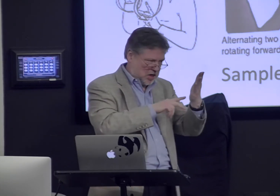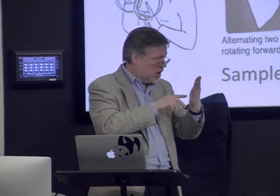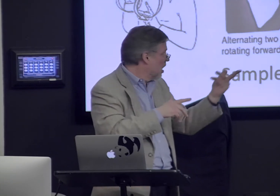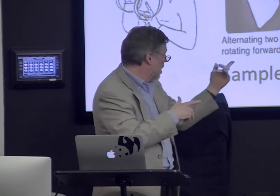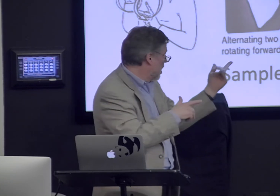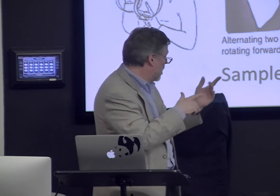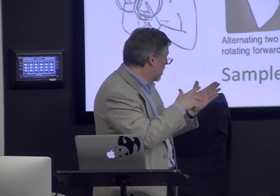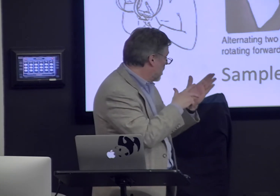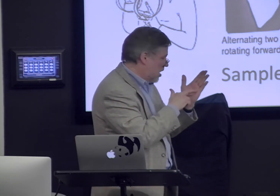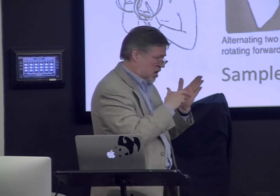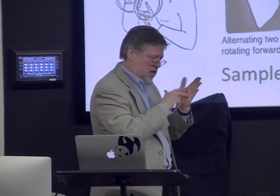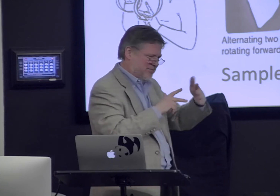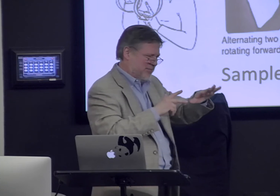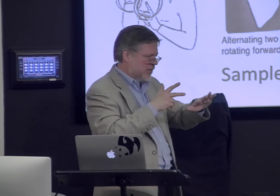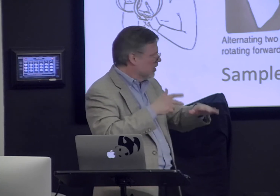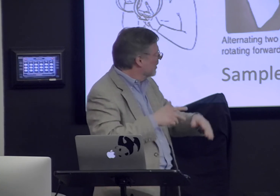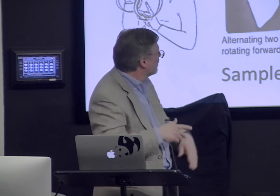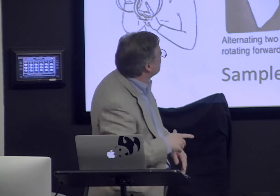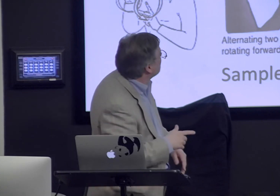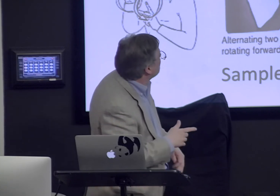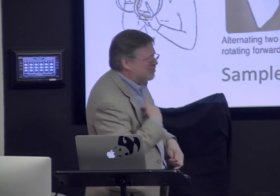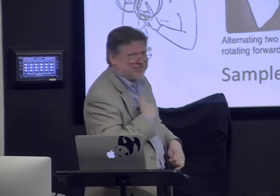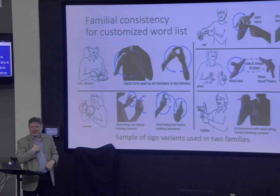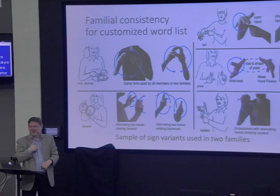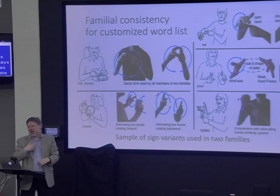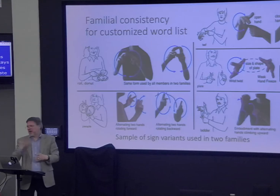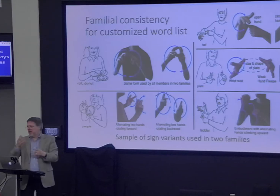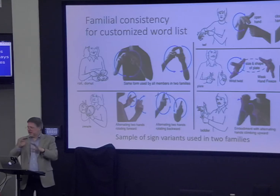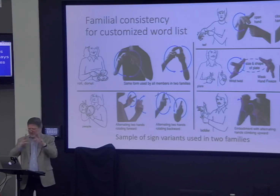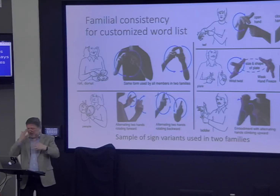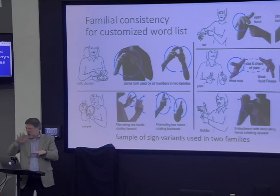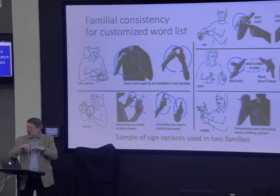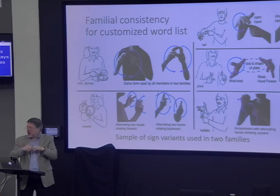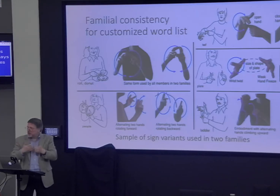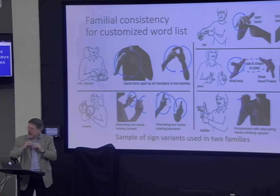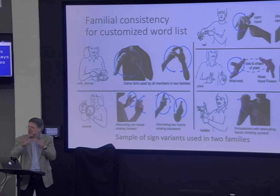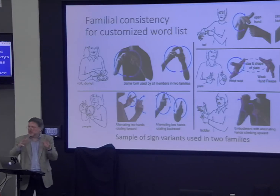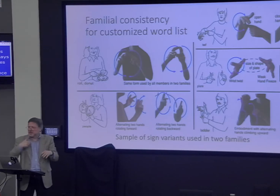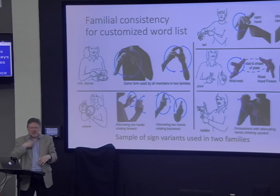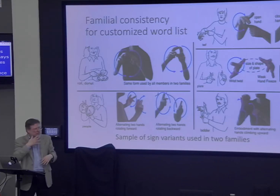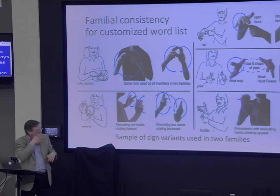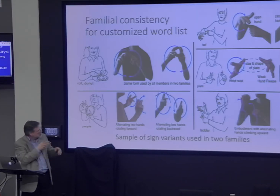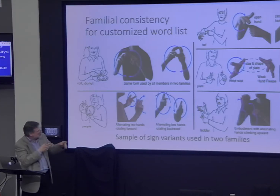plates. We also saw a difference in how they signed ladder.